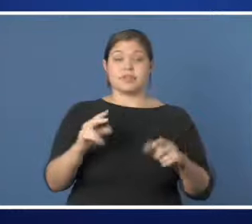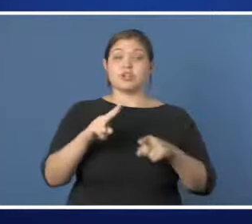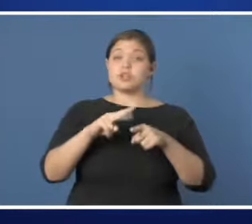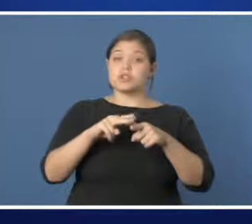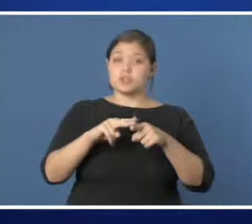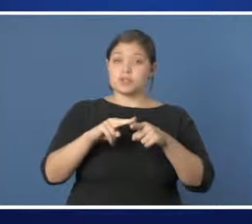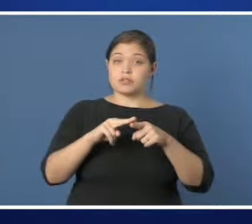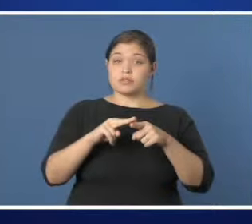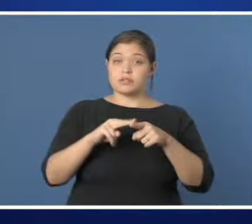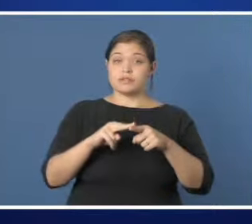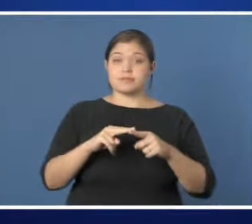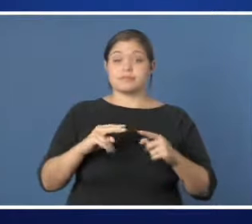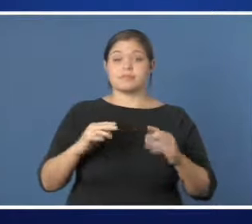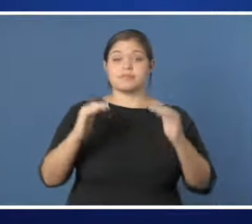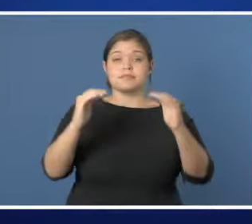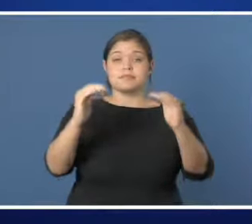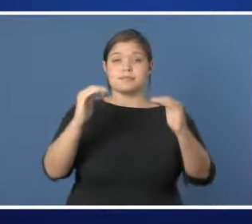salt,